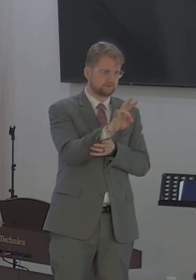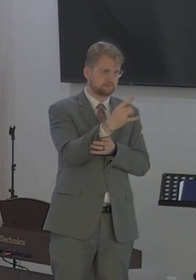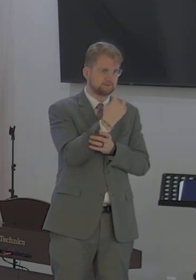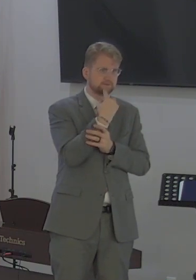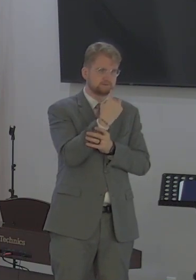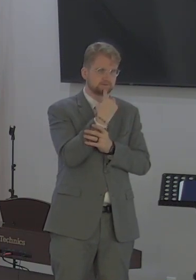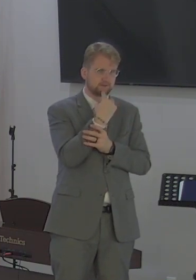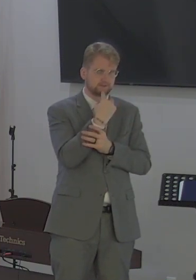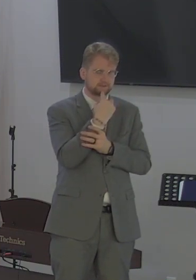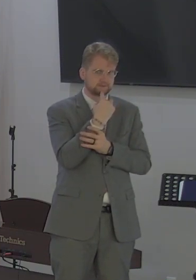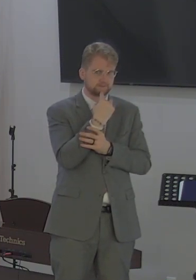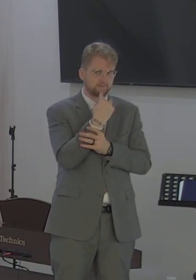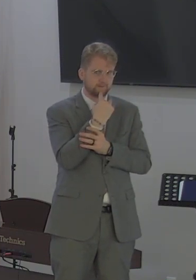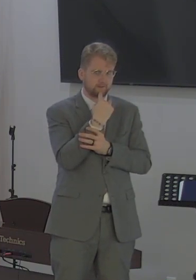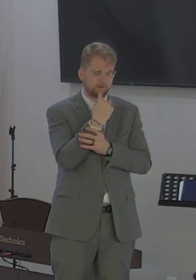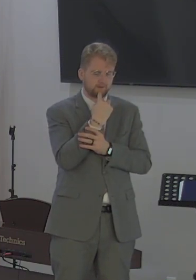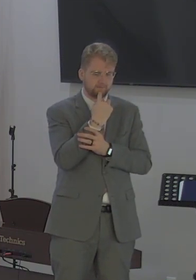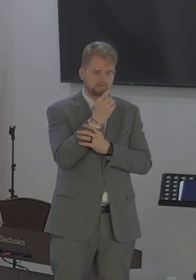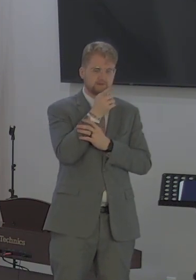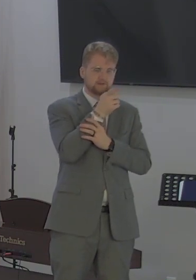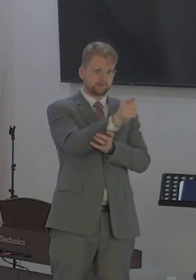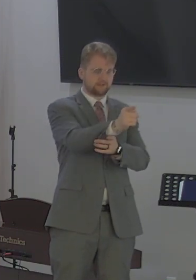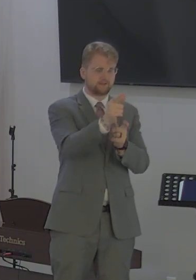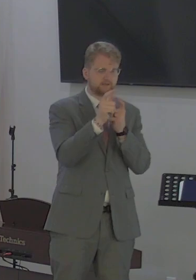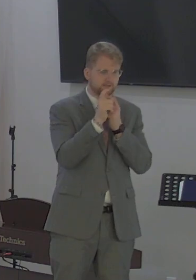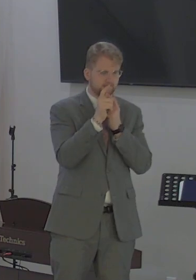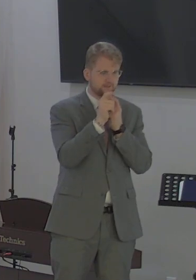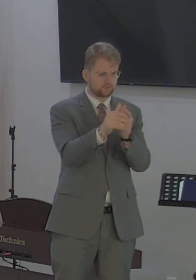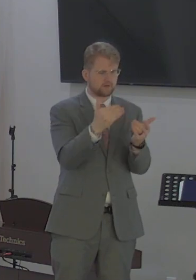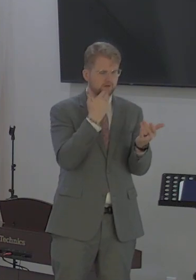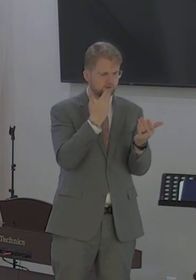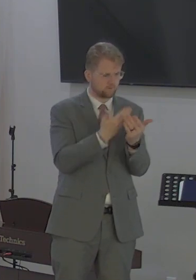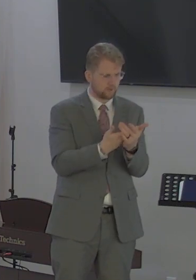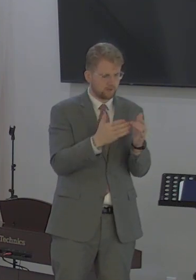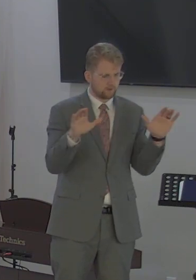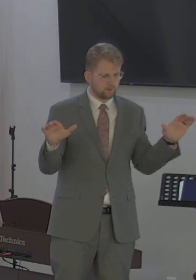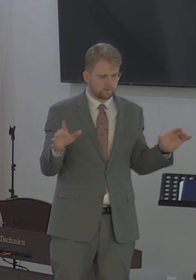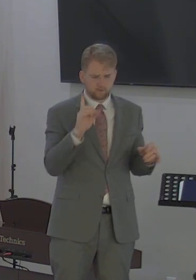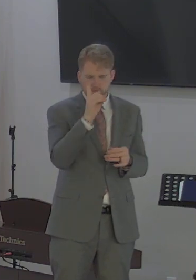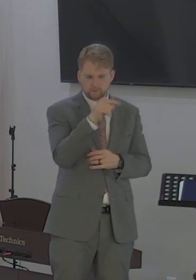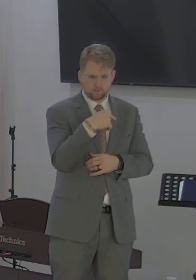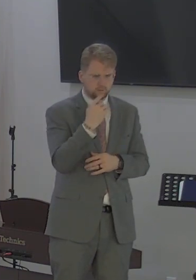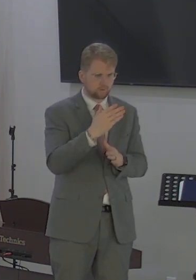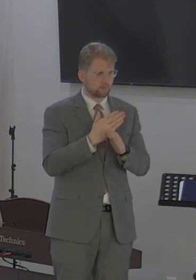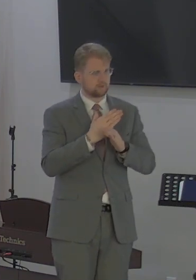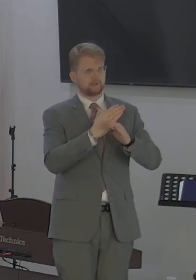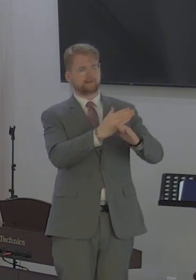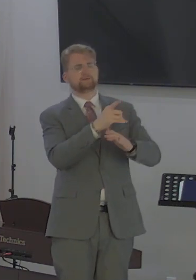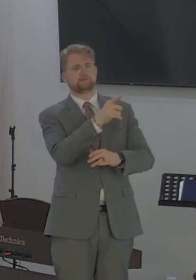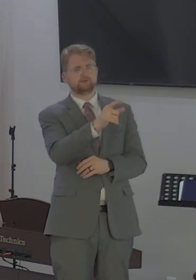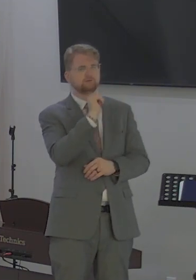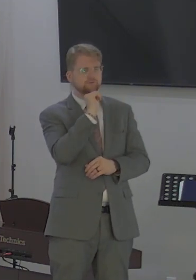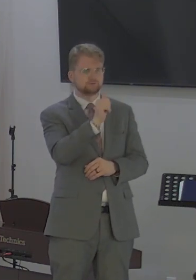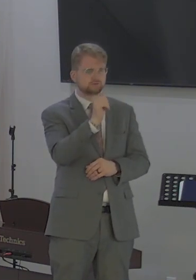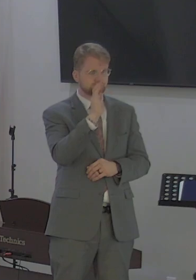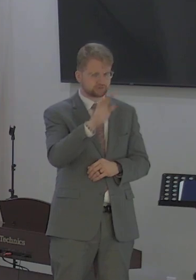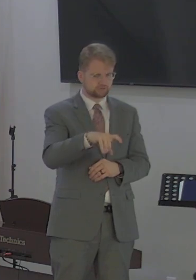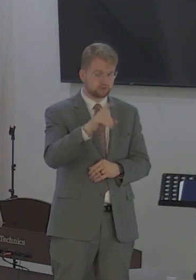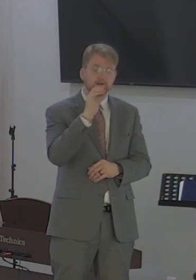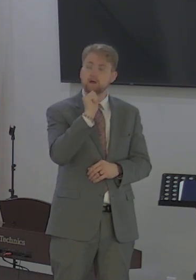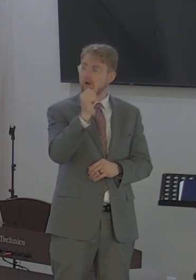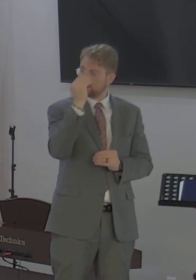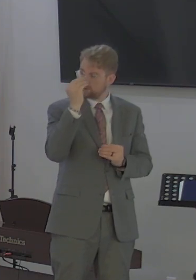the Galatian church. You did run well. Who did hinder you that you should not obey what? The